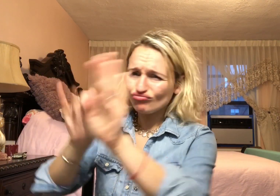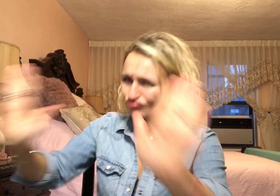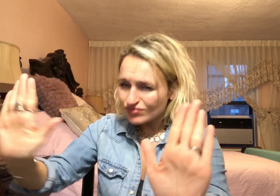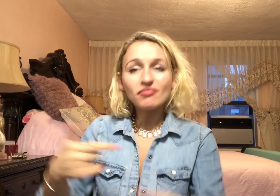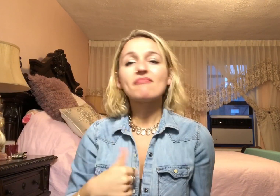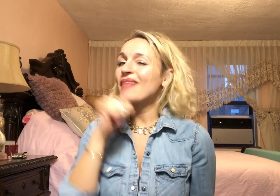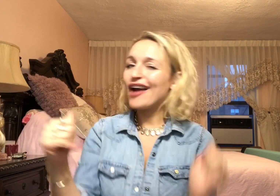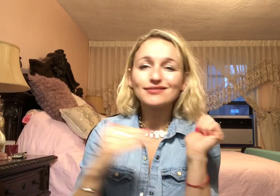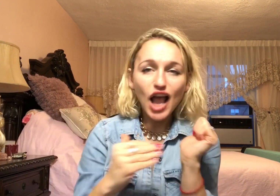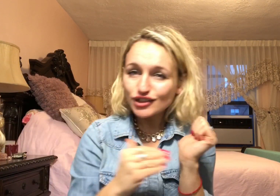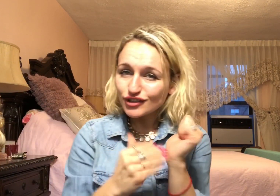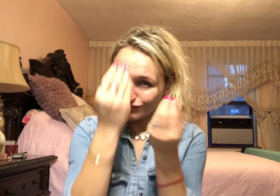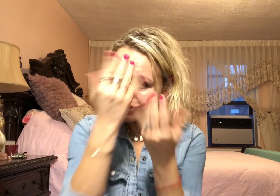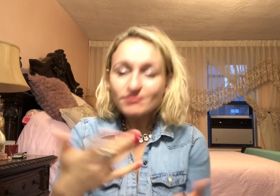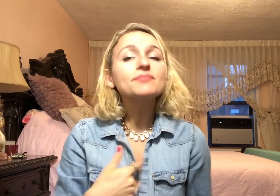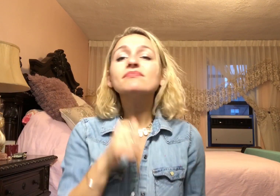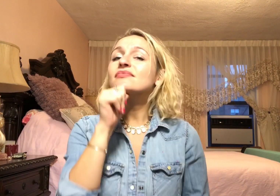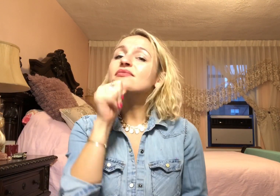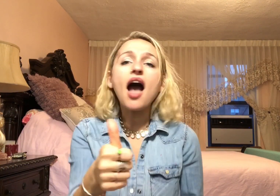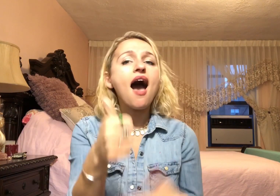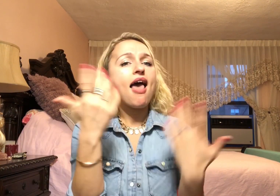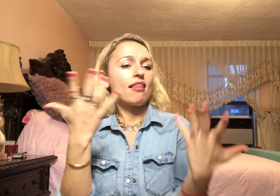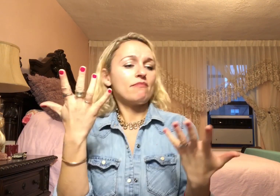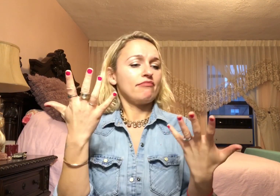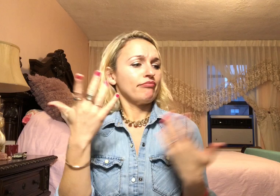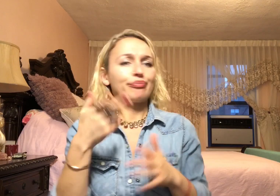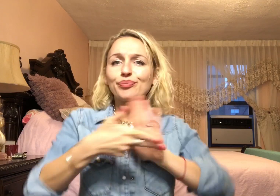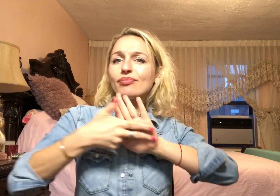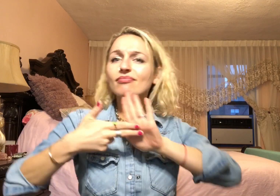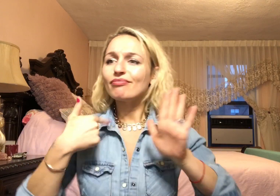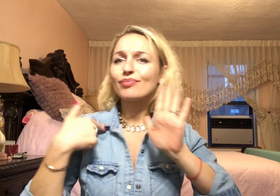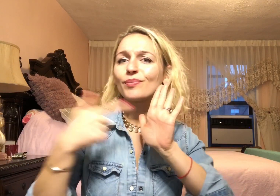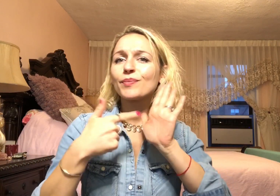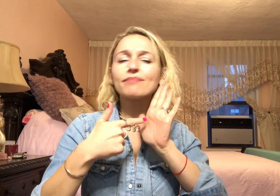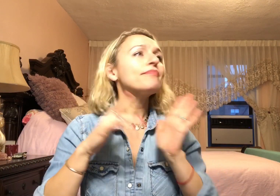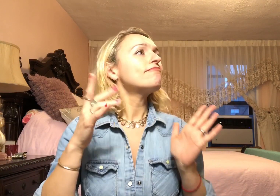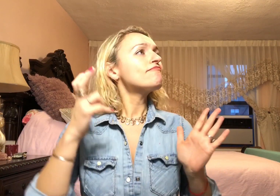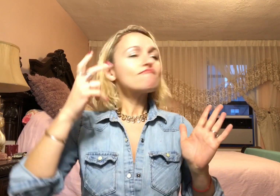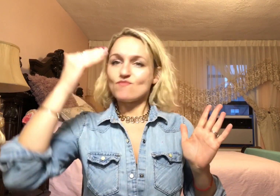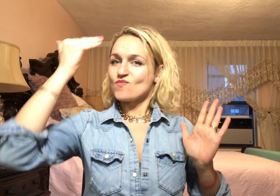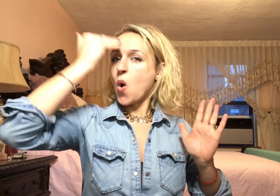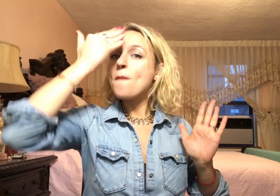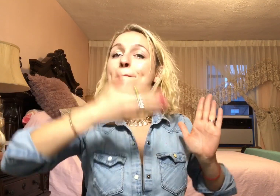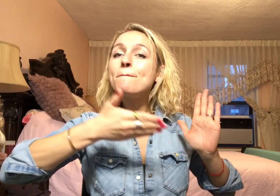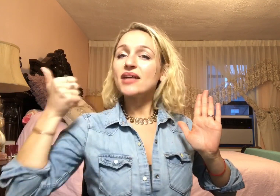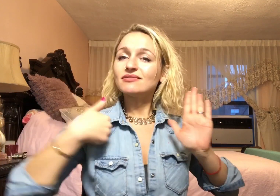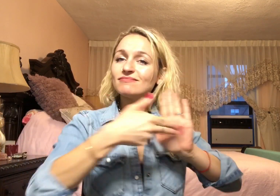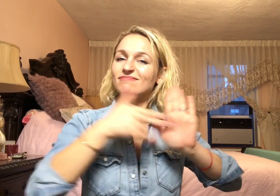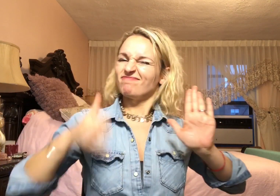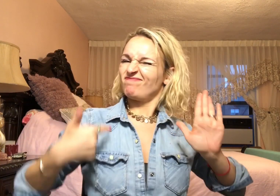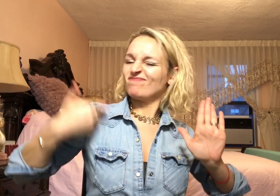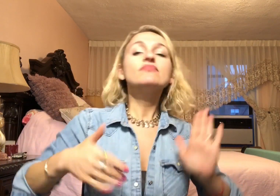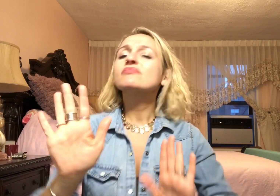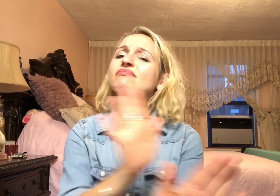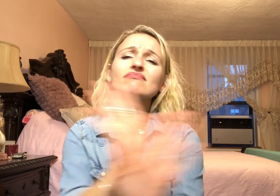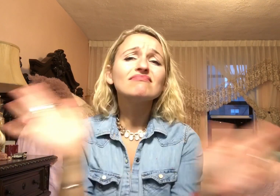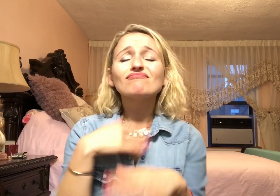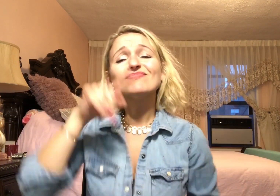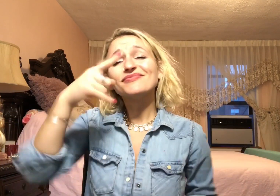listen. I'm not a doctor, nor am I a diagnostician or here to say I know best. I'm just